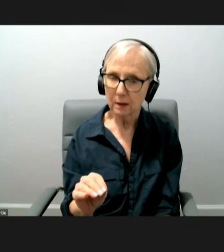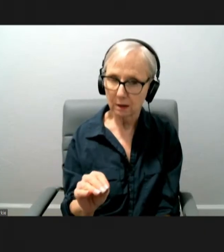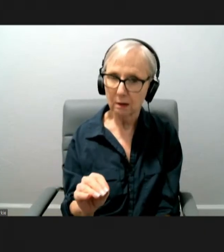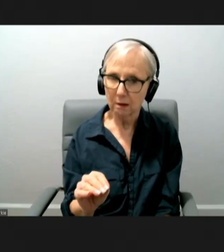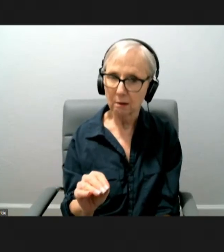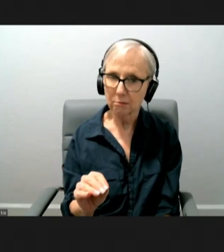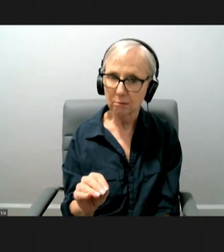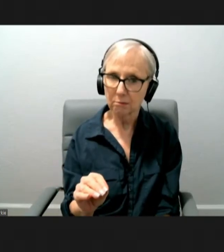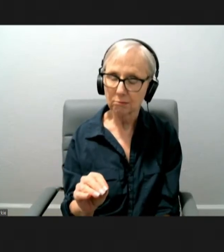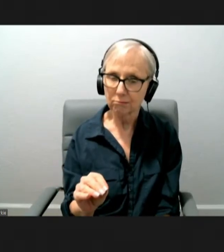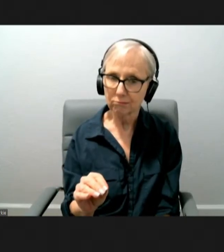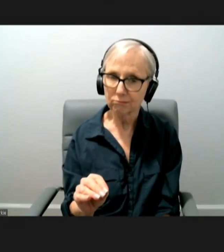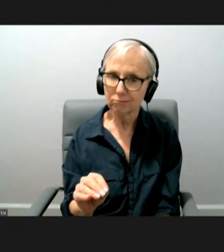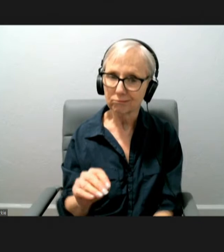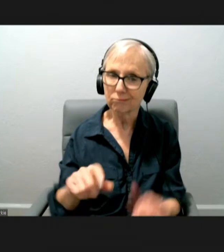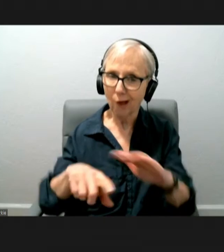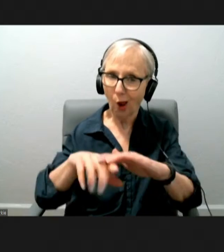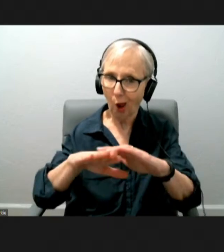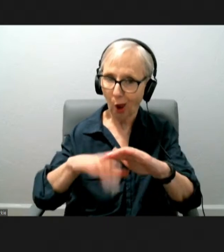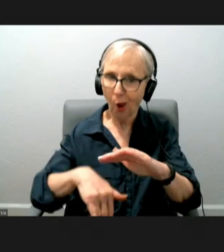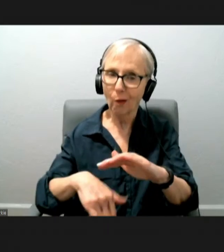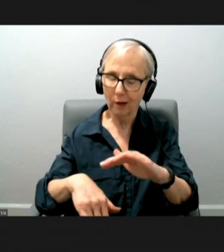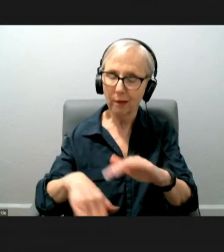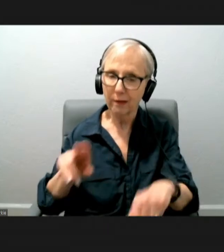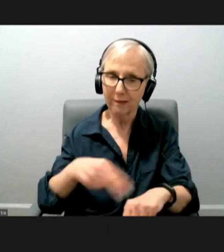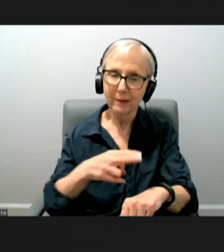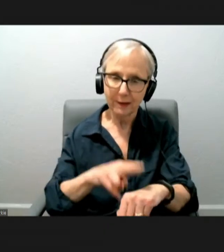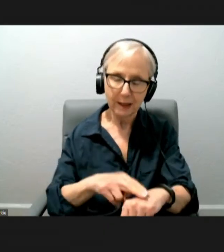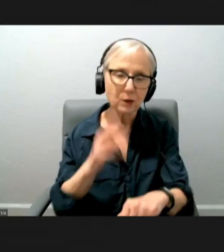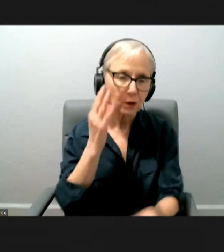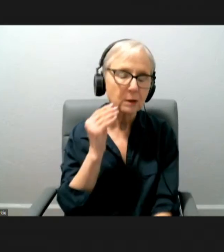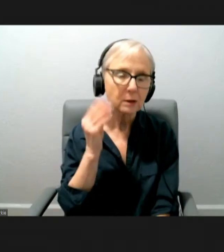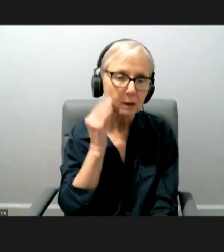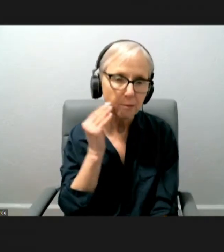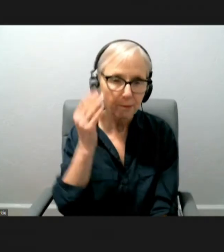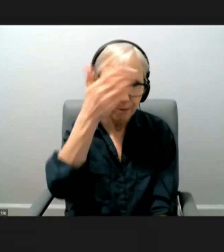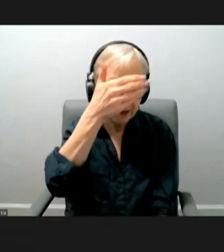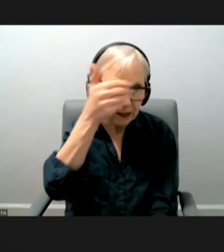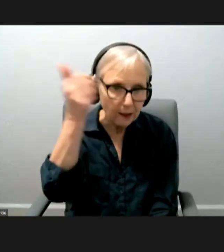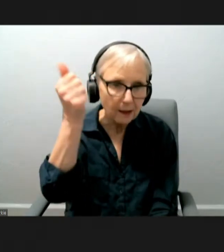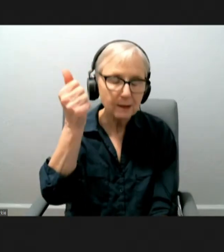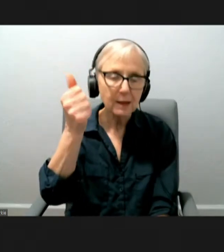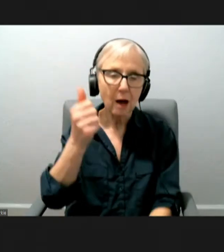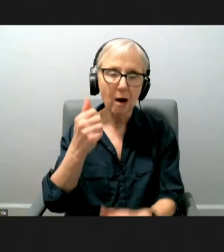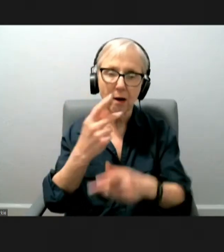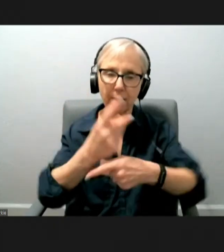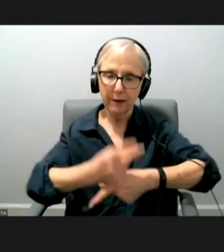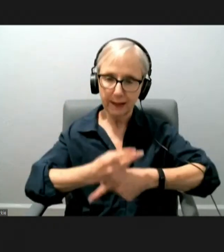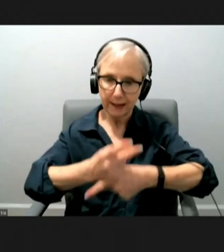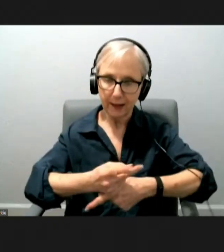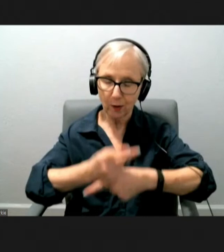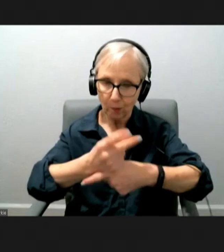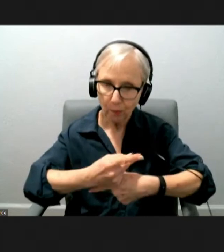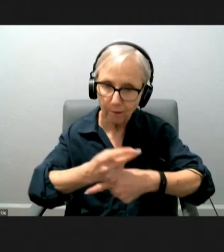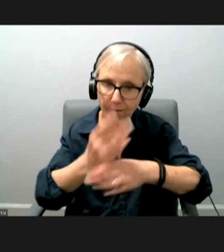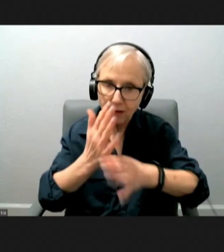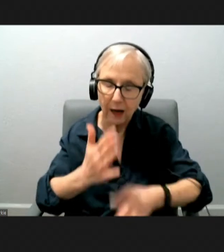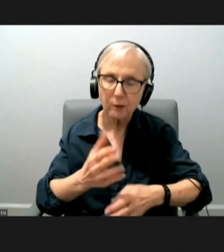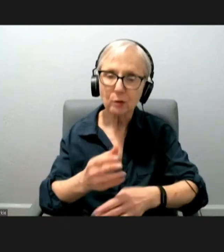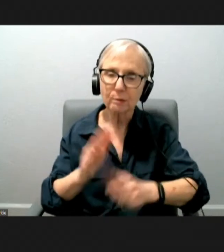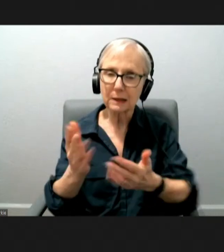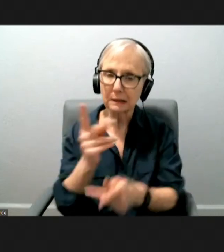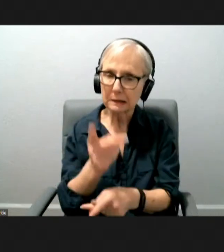lower than what the nation has experienced. And I think that's because our care providers have been very careful about trying